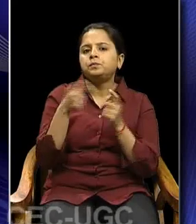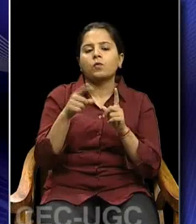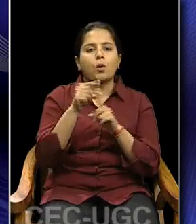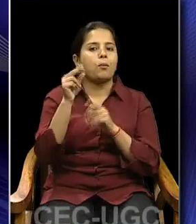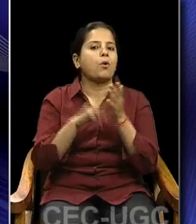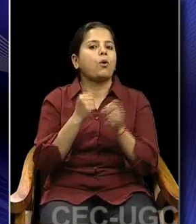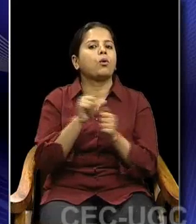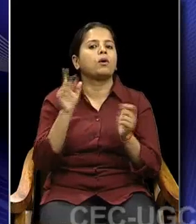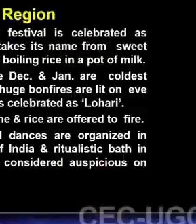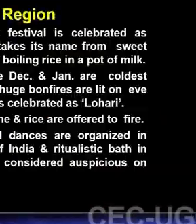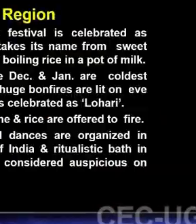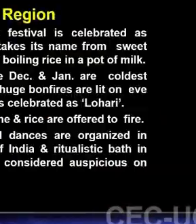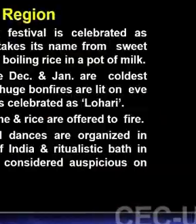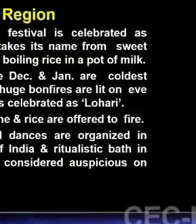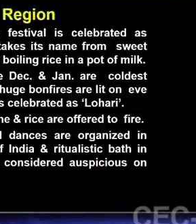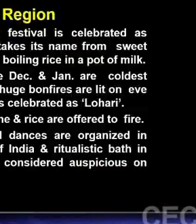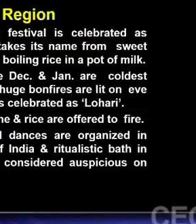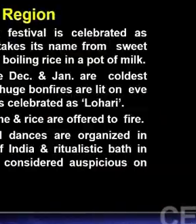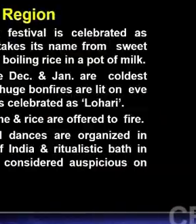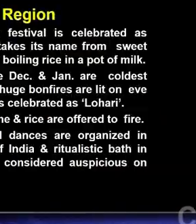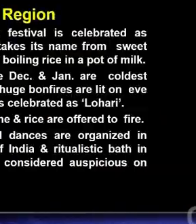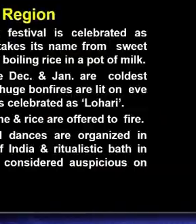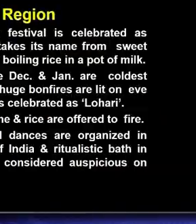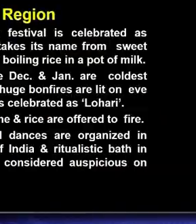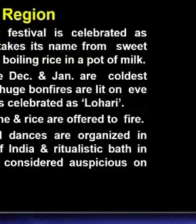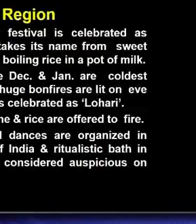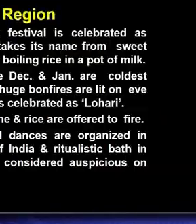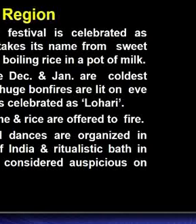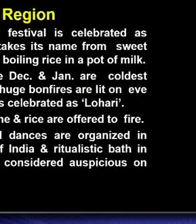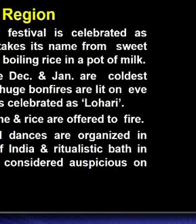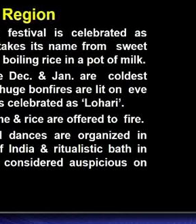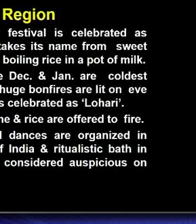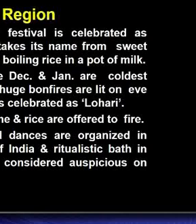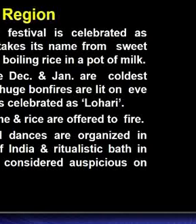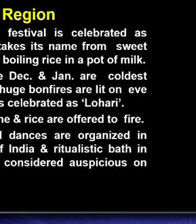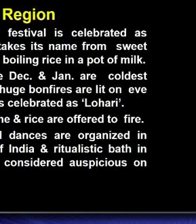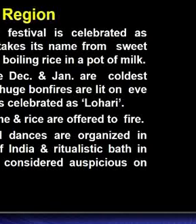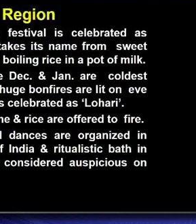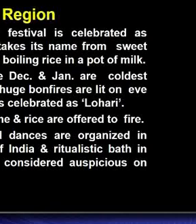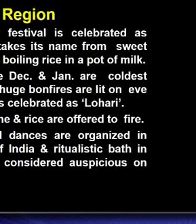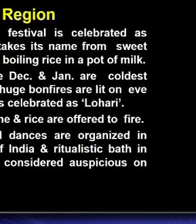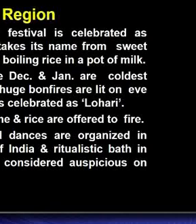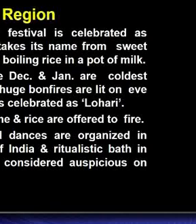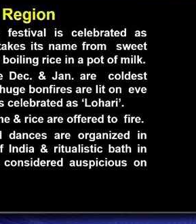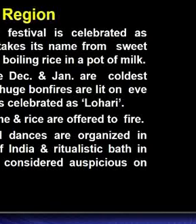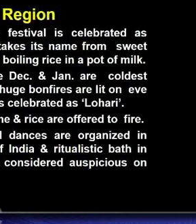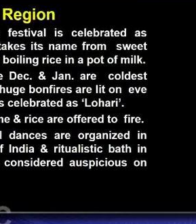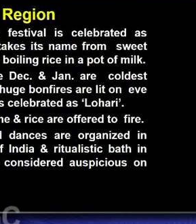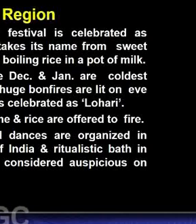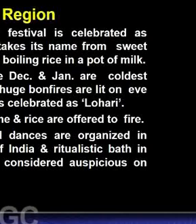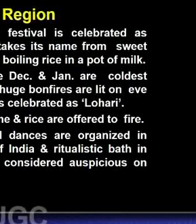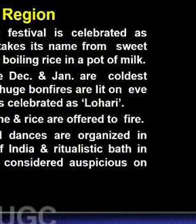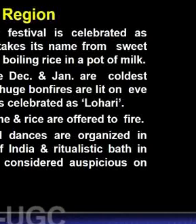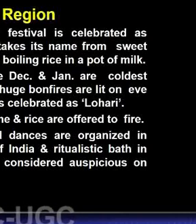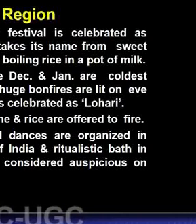and which takes its name from the sweet dish prepared by boiling rice in a pot of milk. And in Punjab,